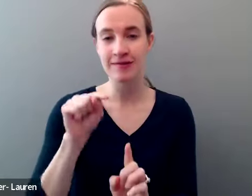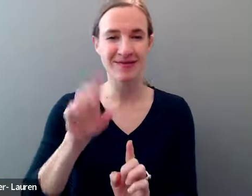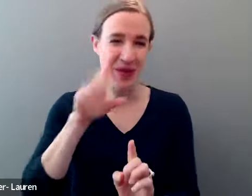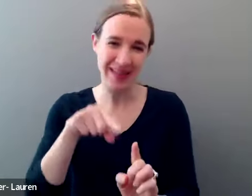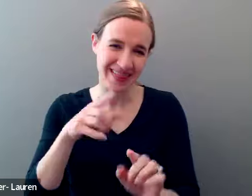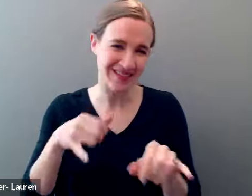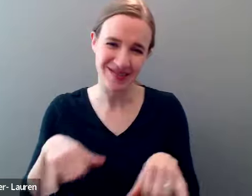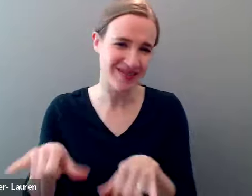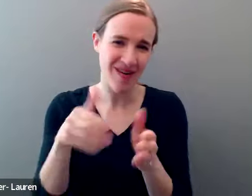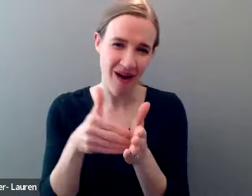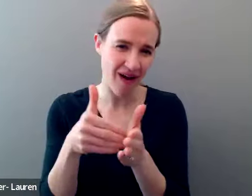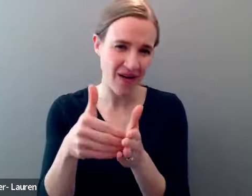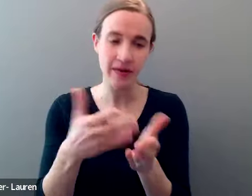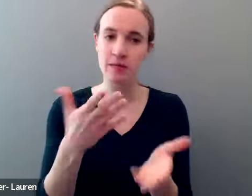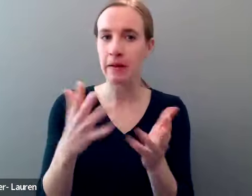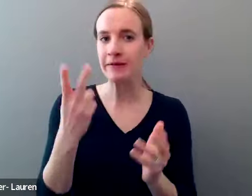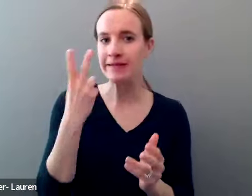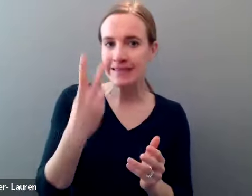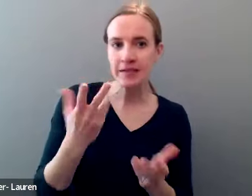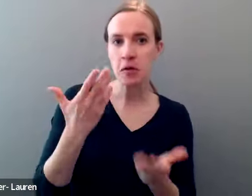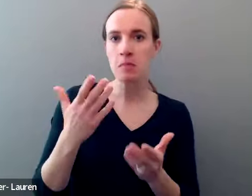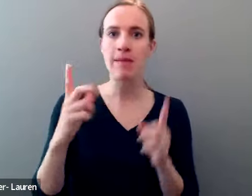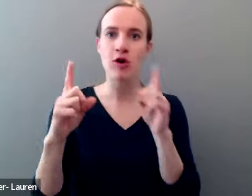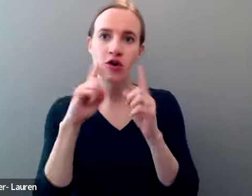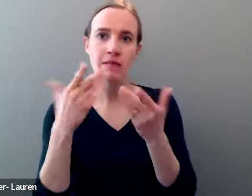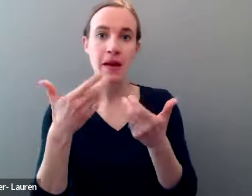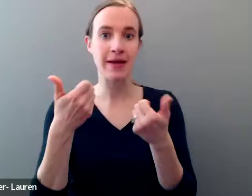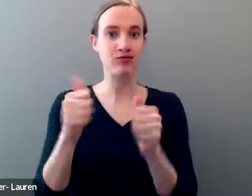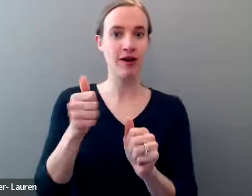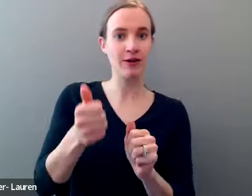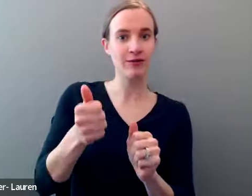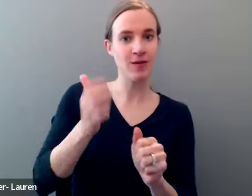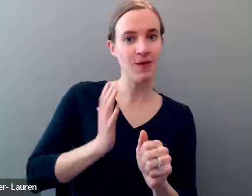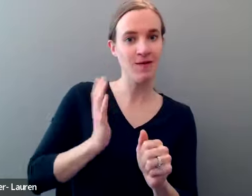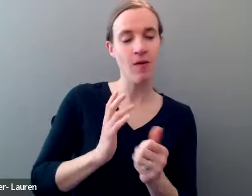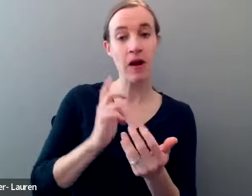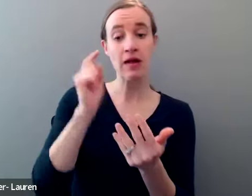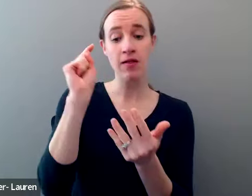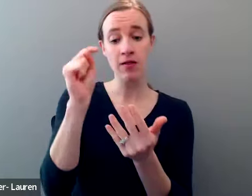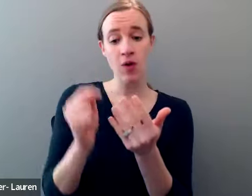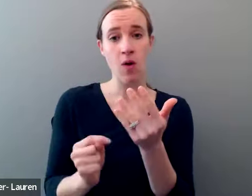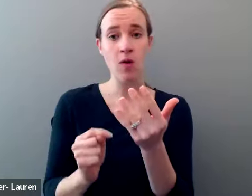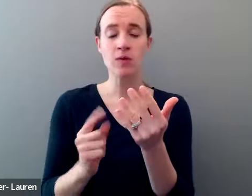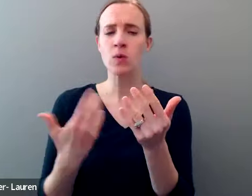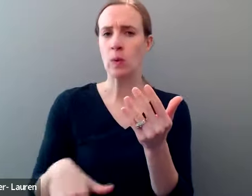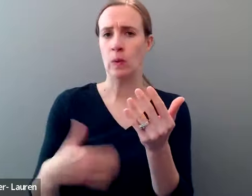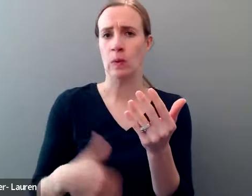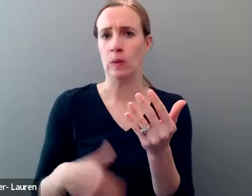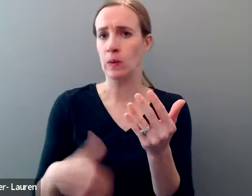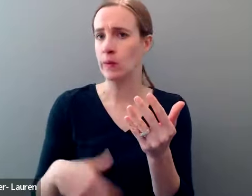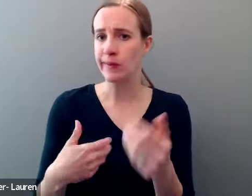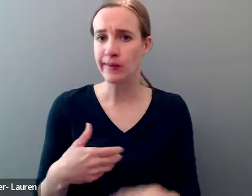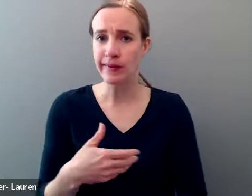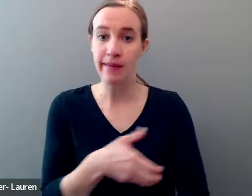a lot of these things you've heard of or tried. But again, the power in this